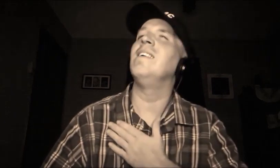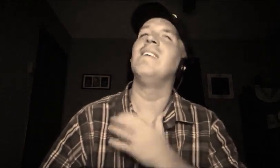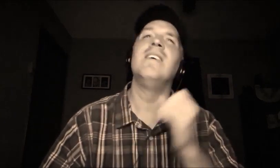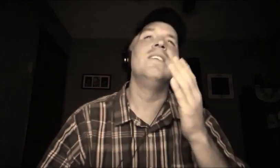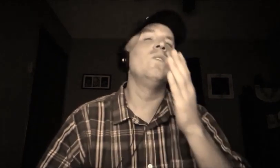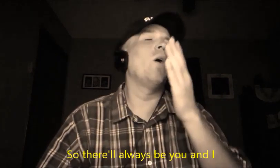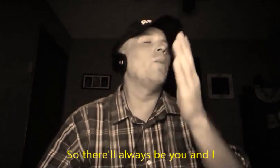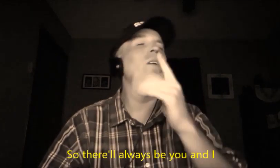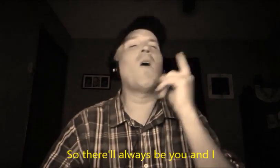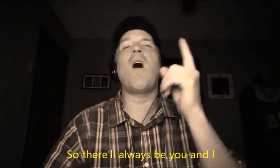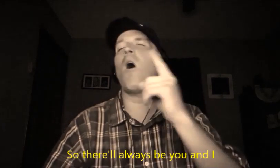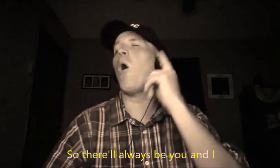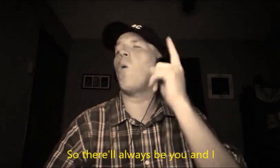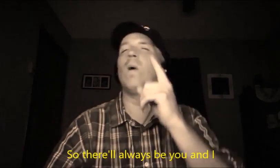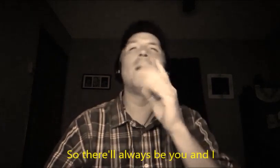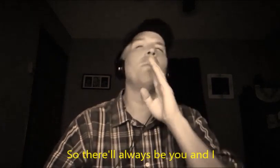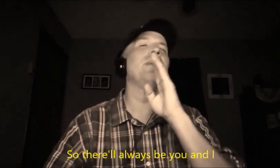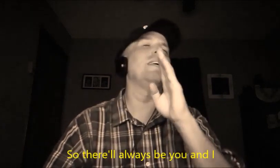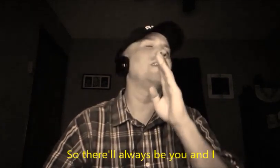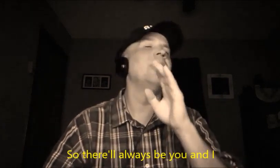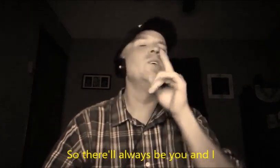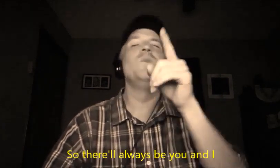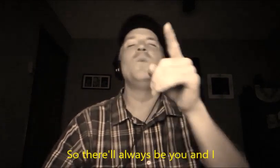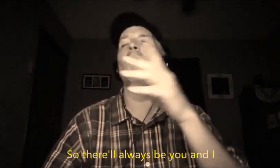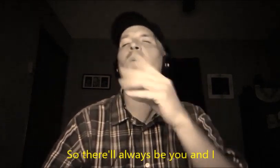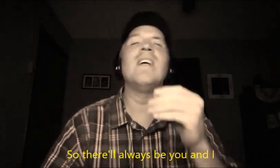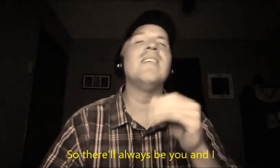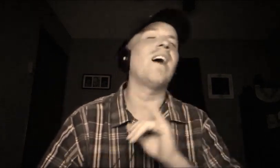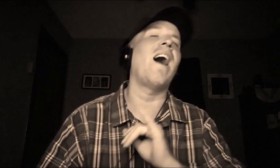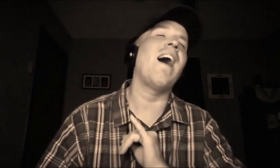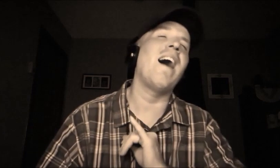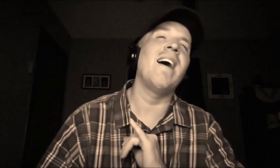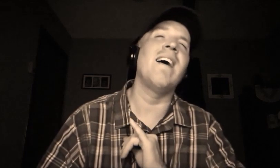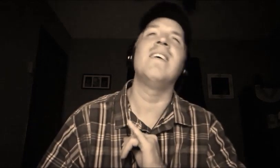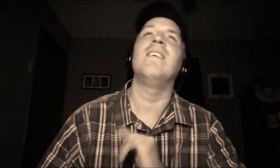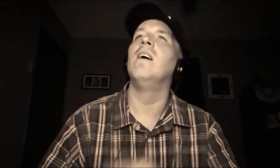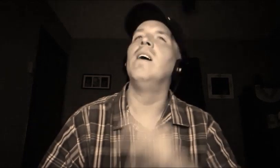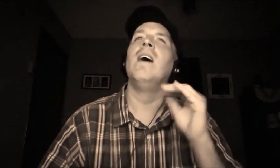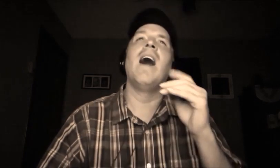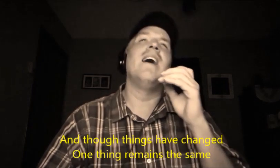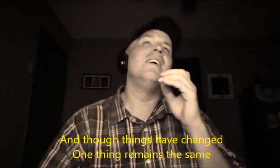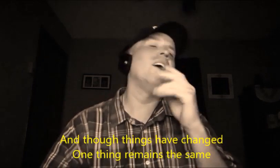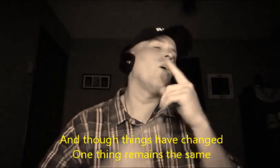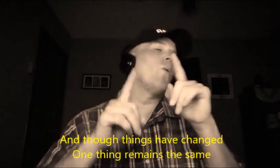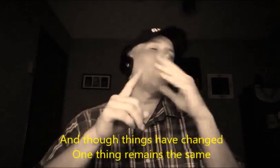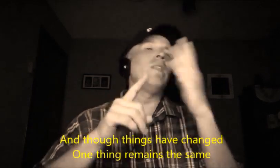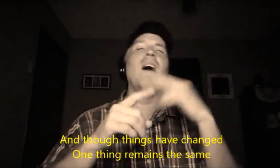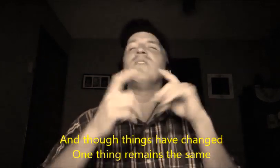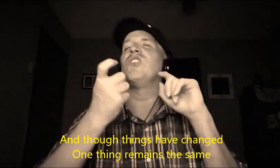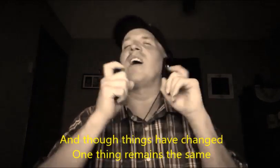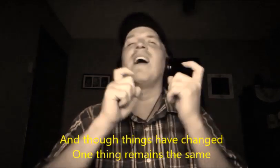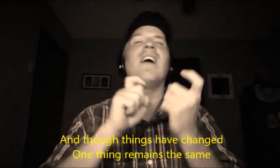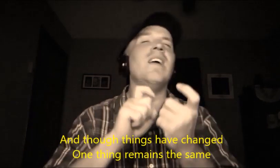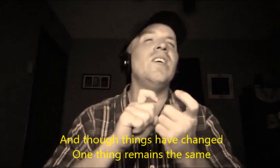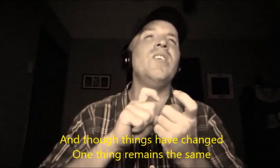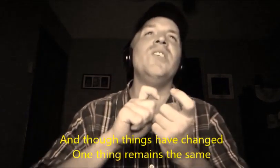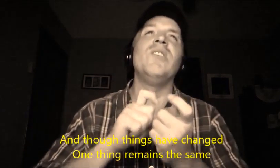So there'll always be you and I And though things have changed